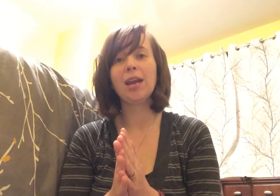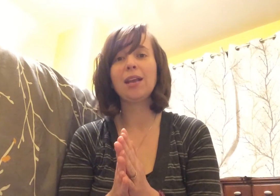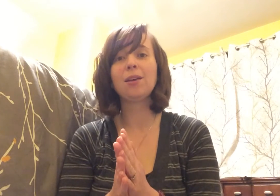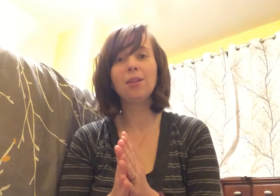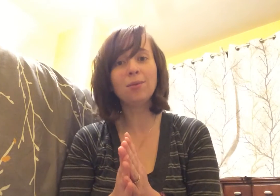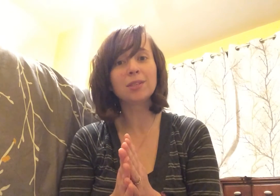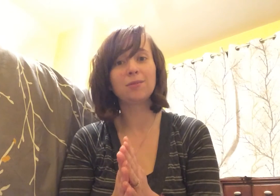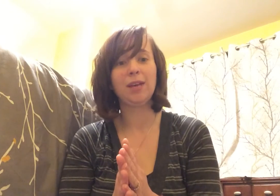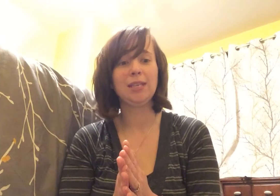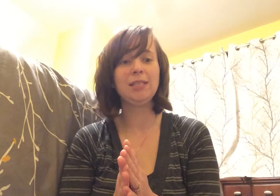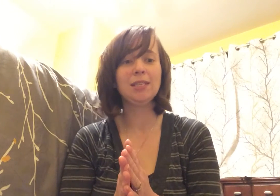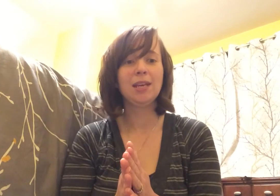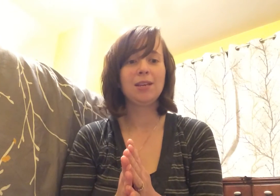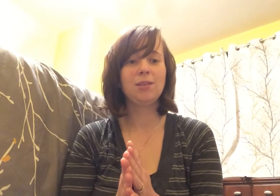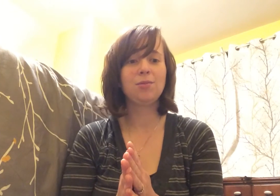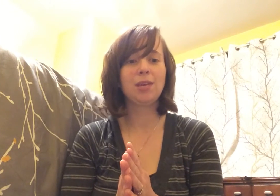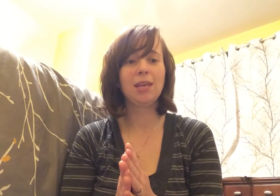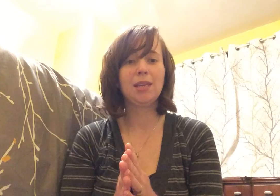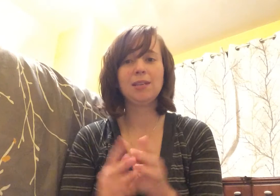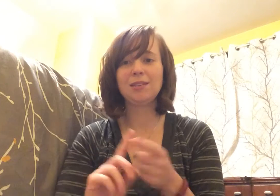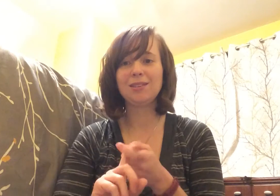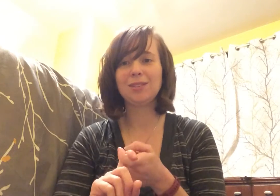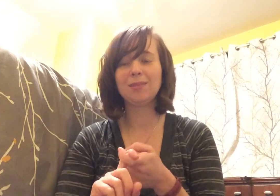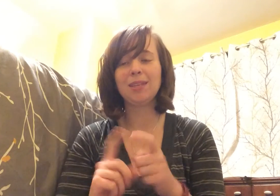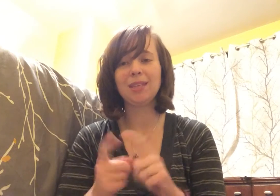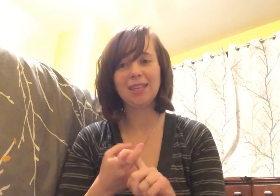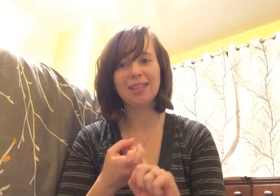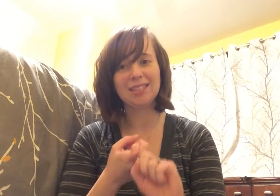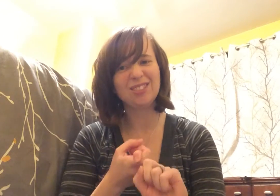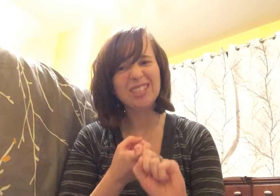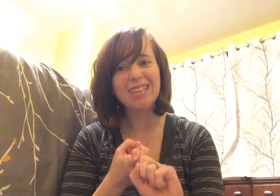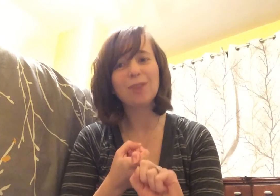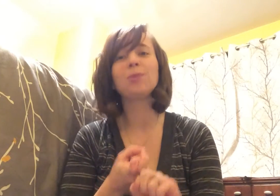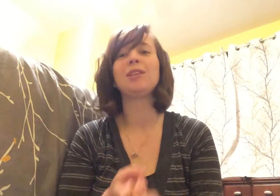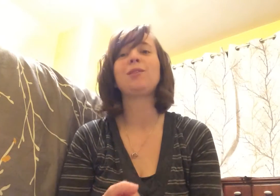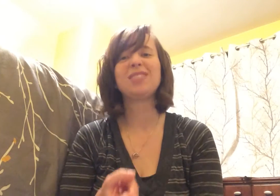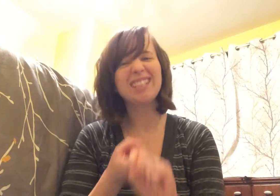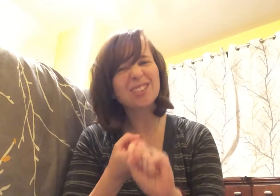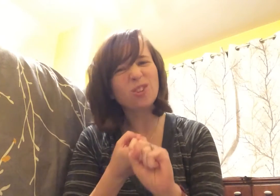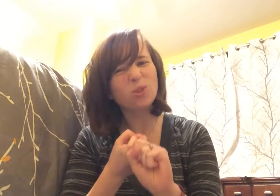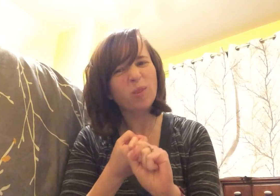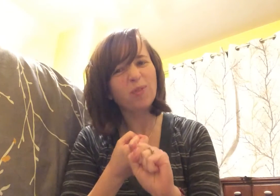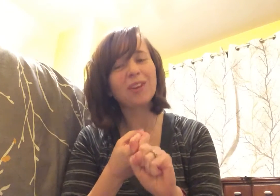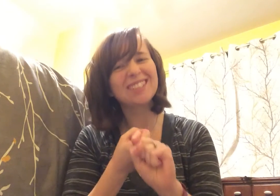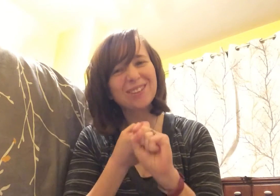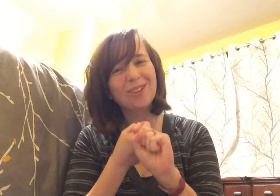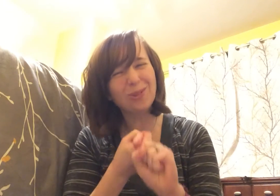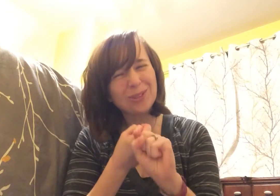a close friend, you can do something like this. You link it really close, like this. Close, my friend. This is close for